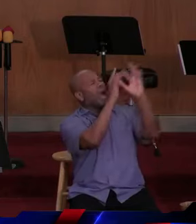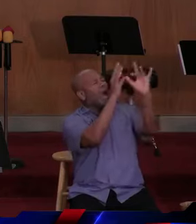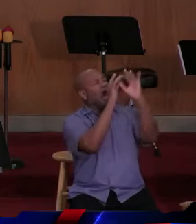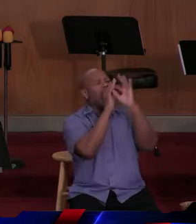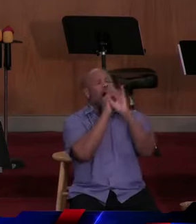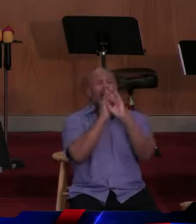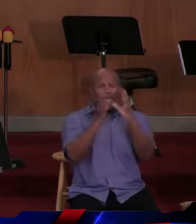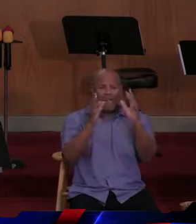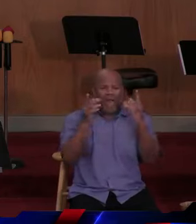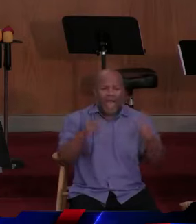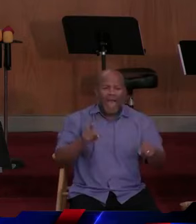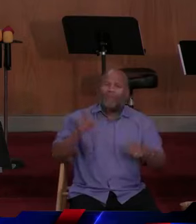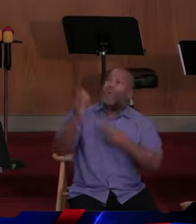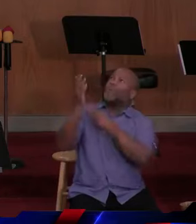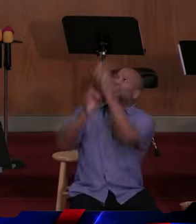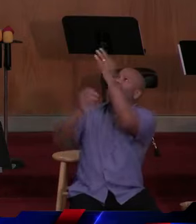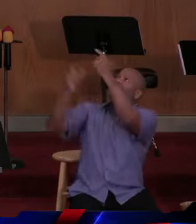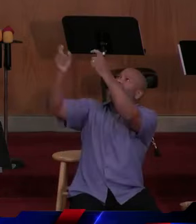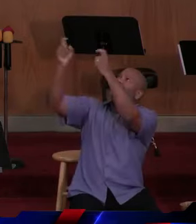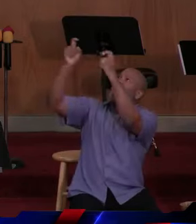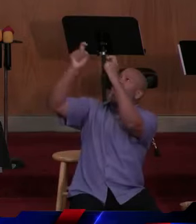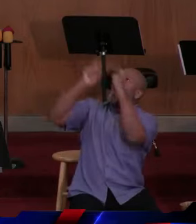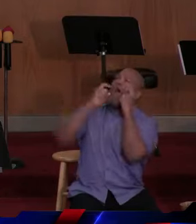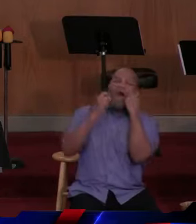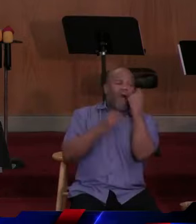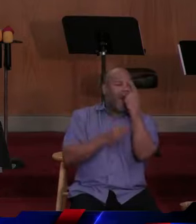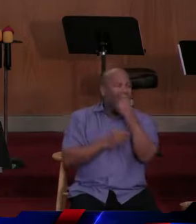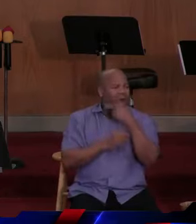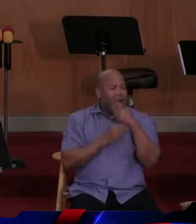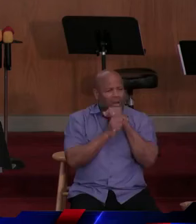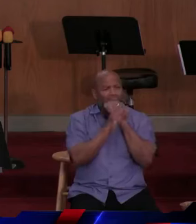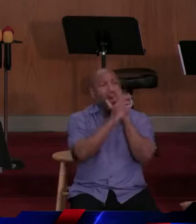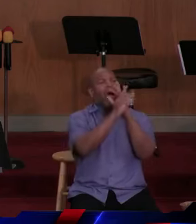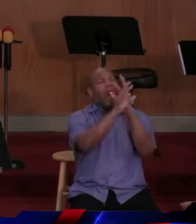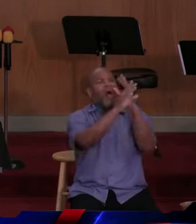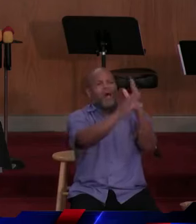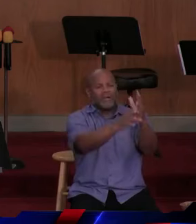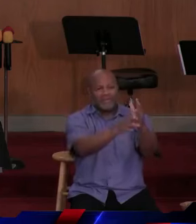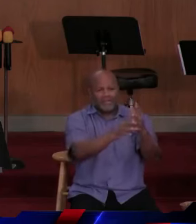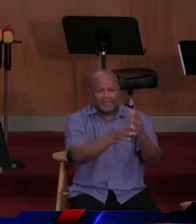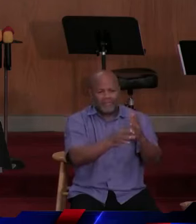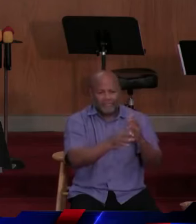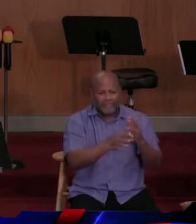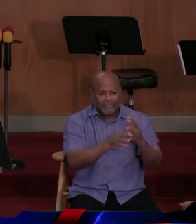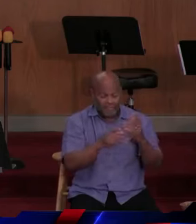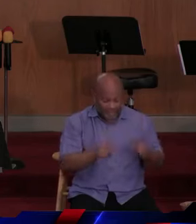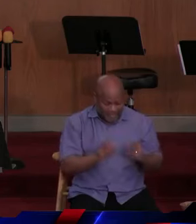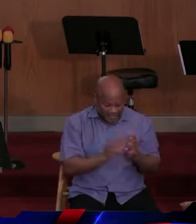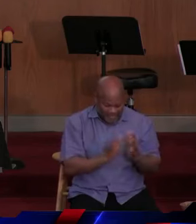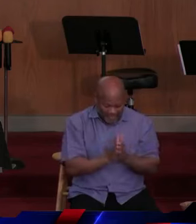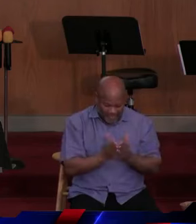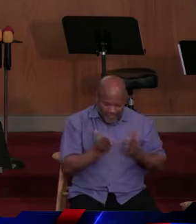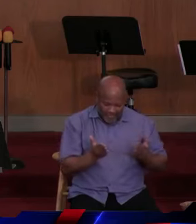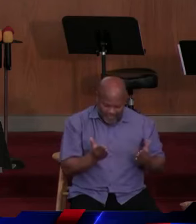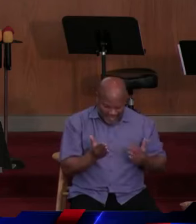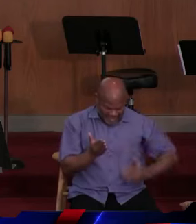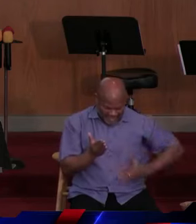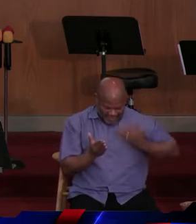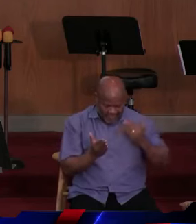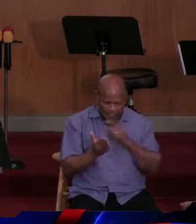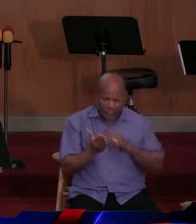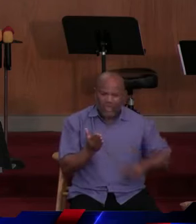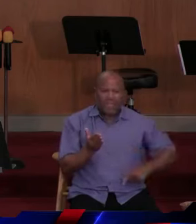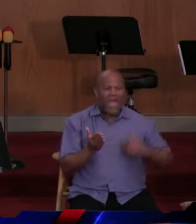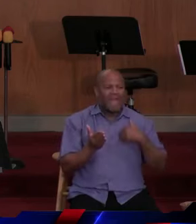an open mouth. The best evidence that we've understood in the Bible and met the living Christ is that we